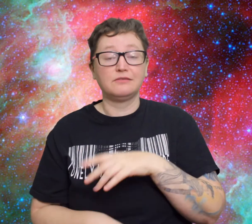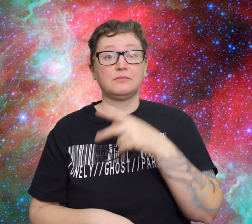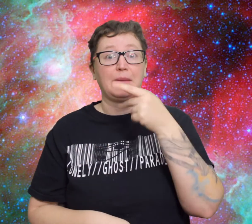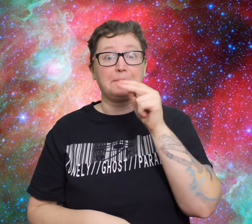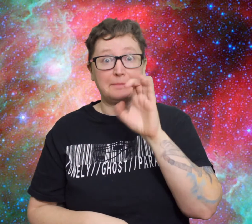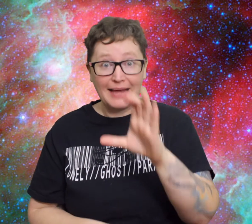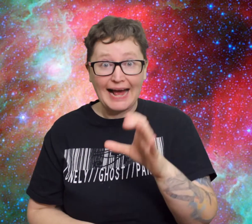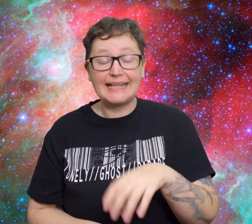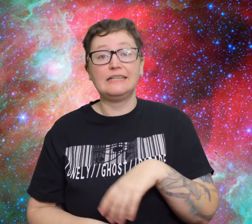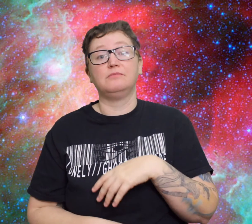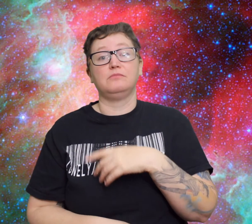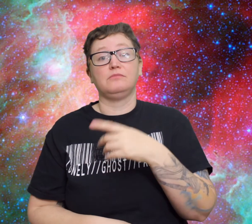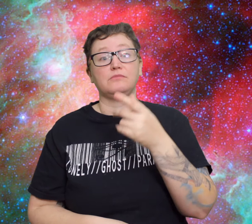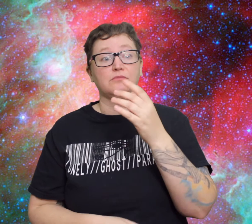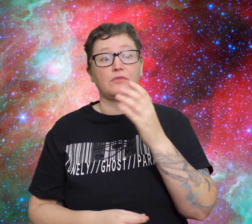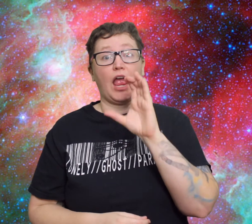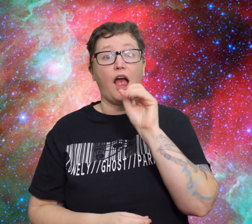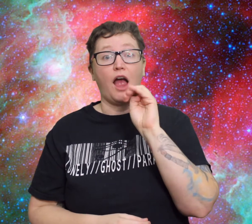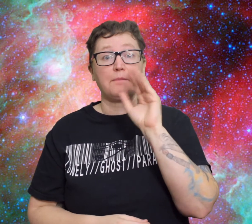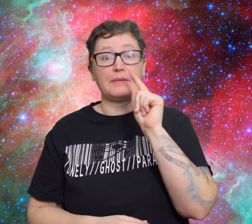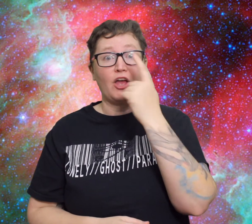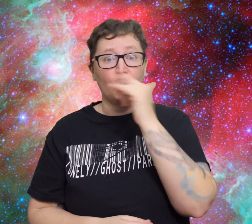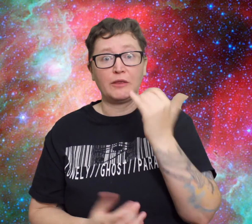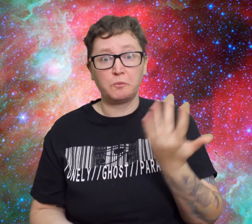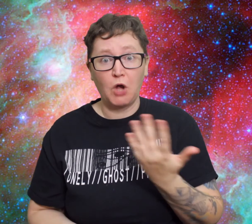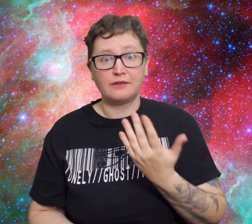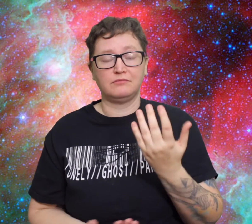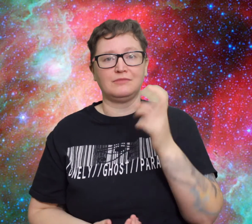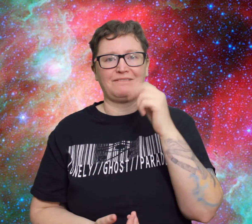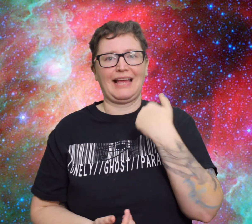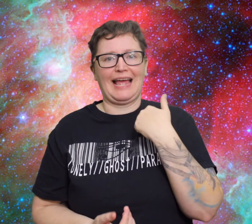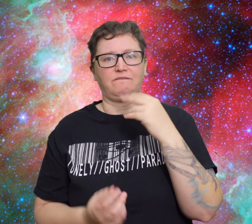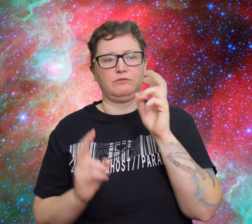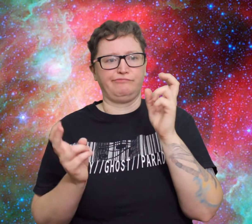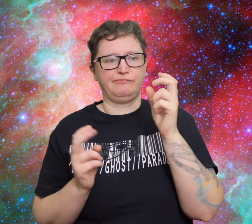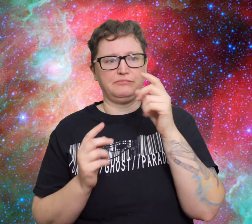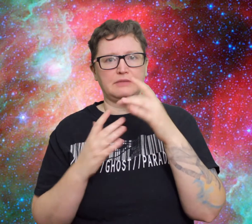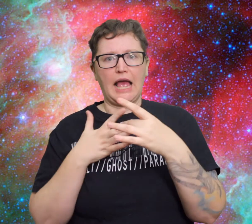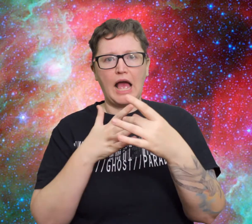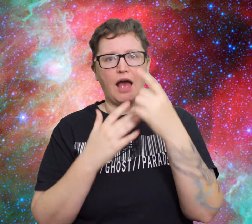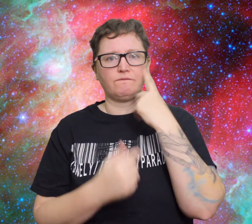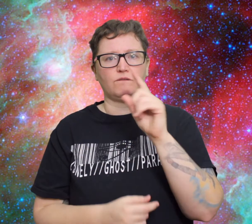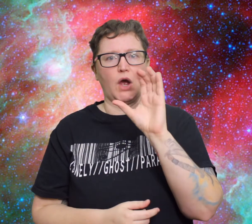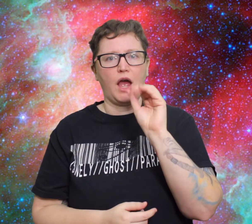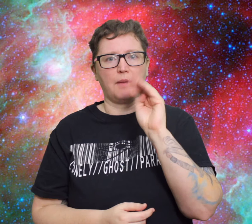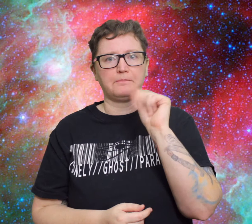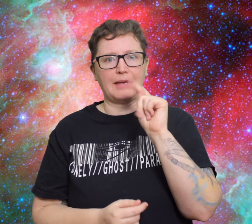your stresses, panic, combat, what does that look like? They even have a guide